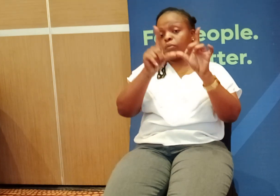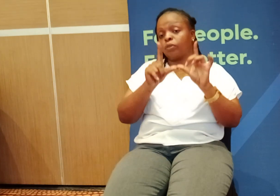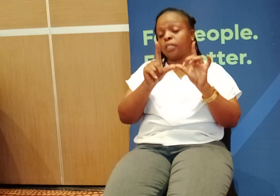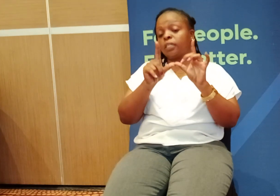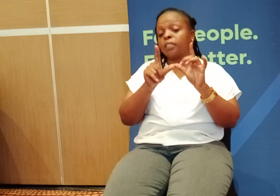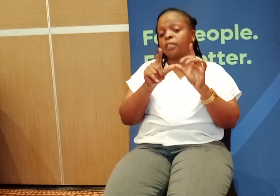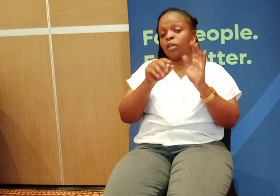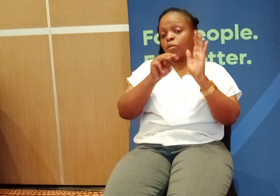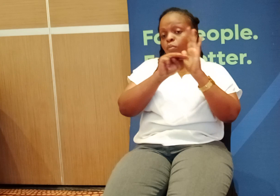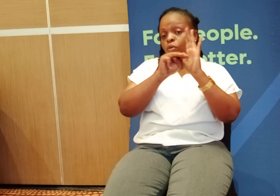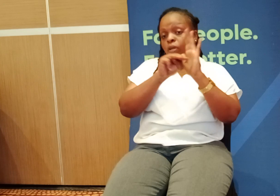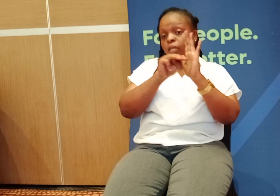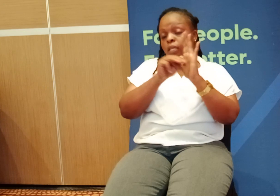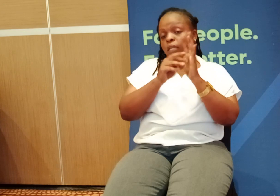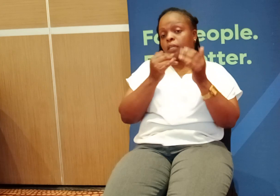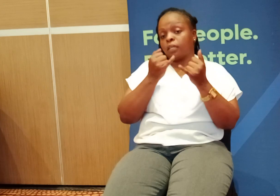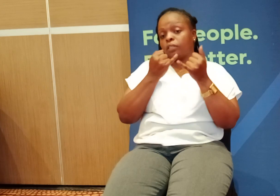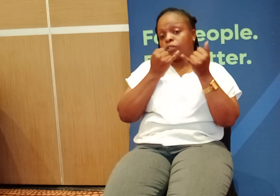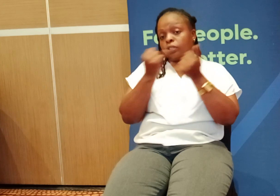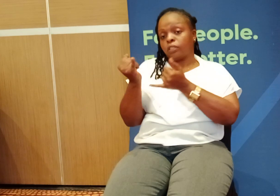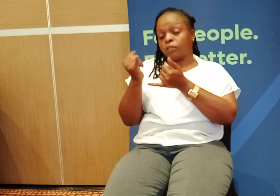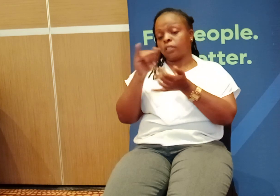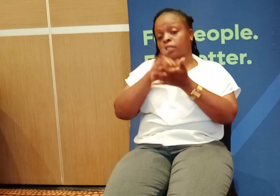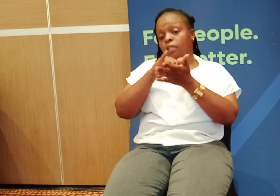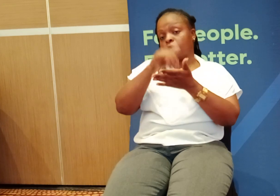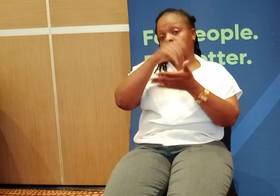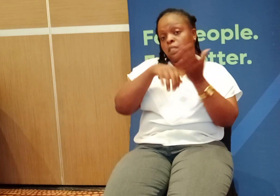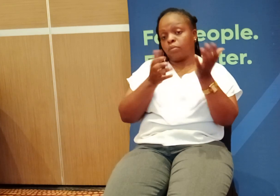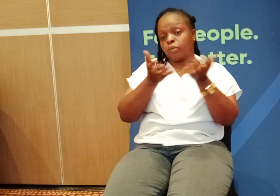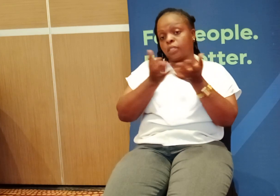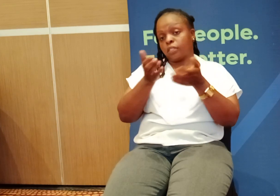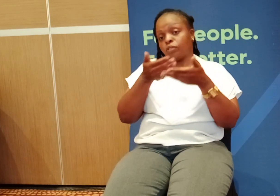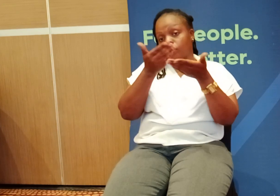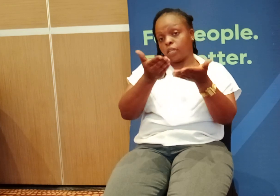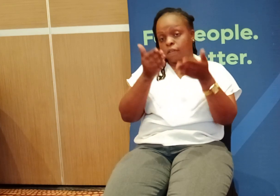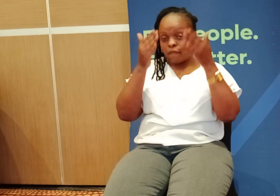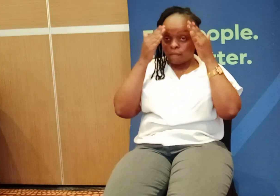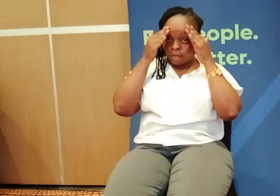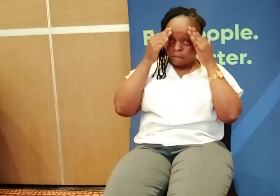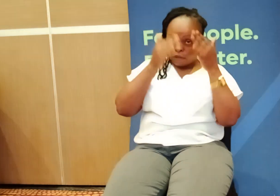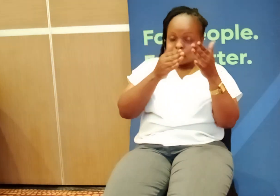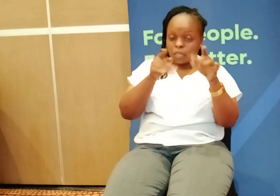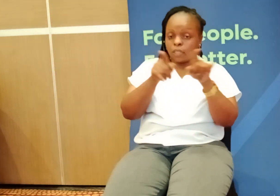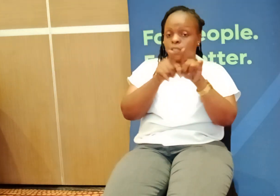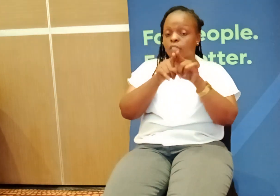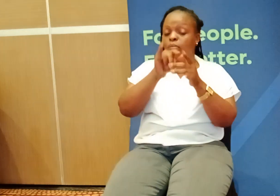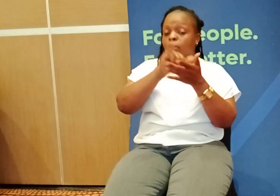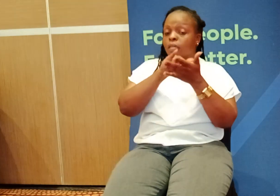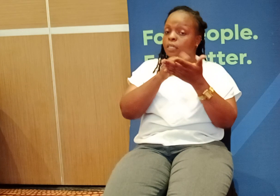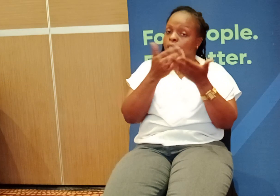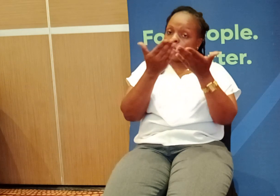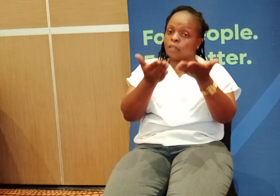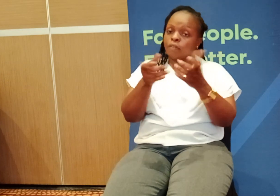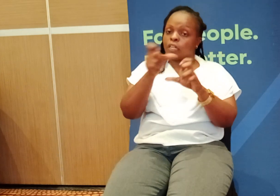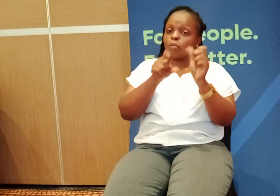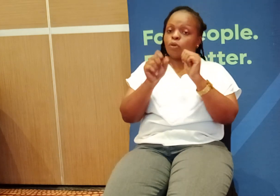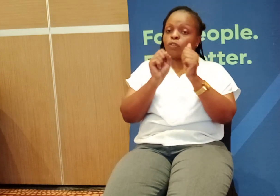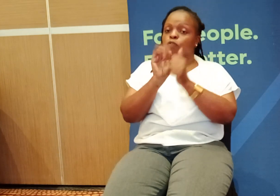model, reintroduced that in the business to give it focus, and that has delivered about 14 billion